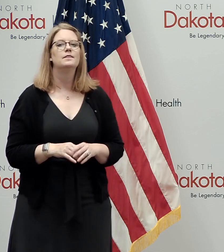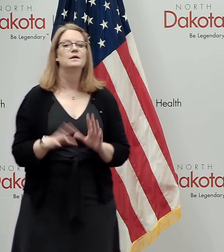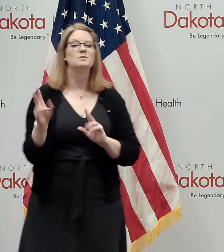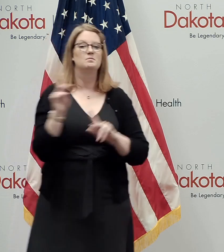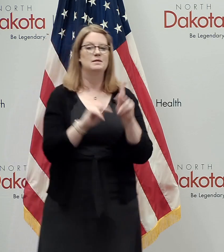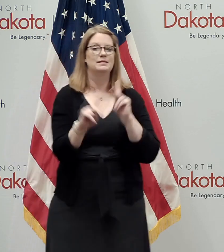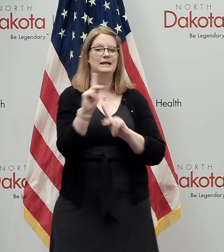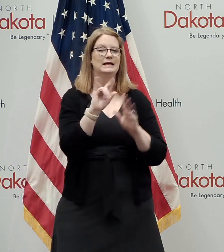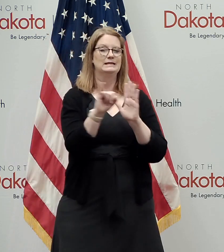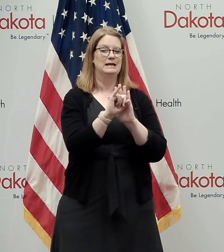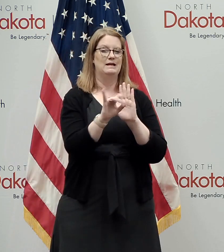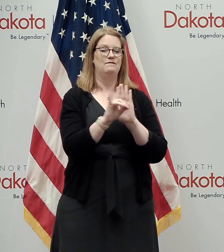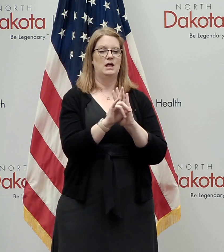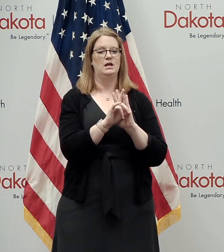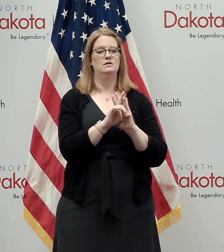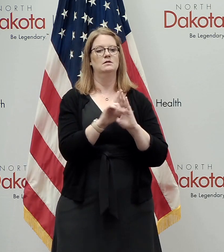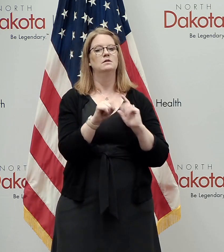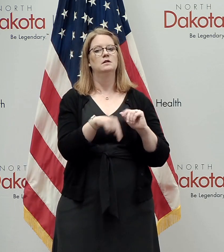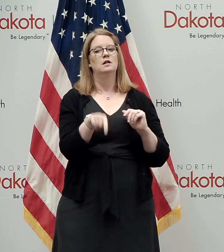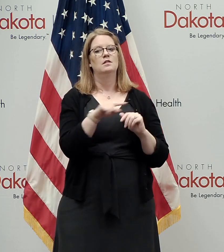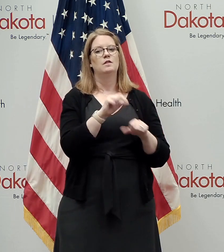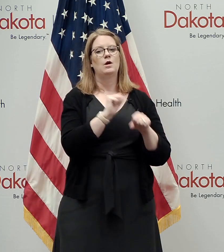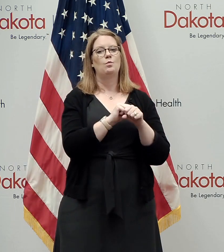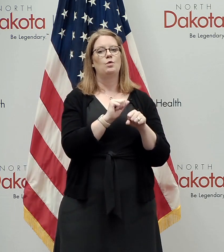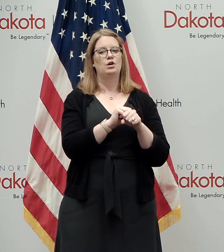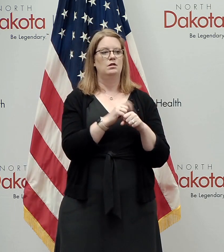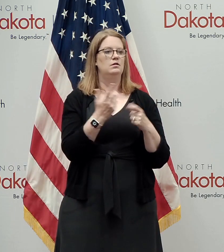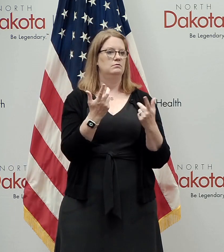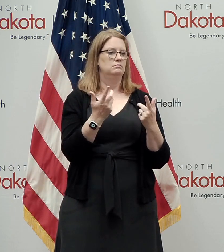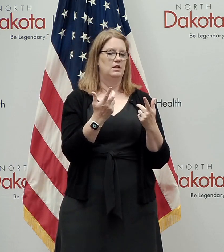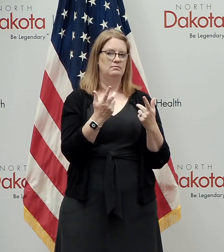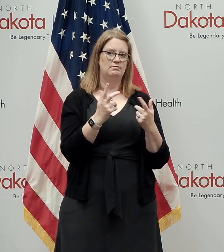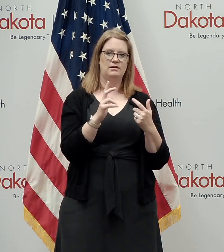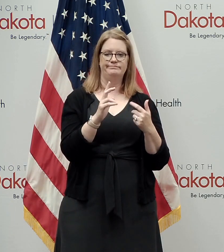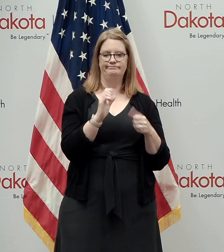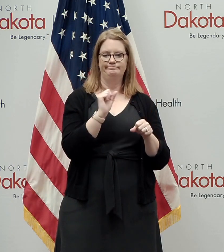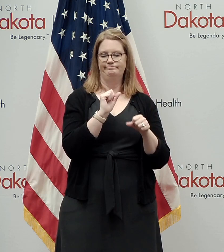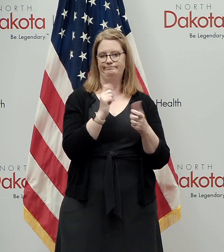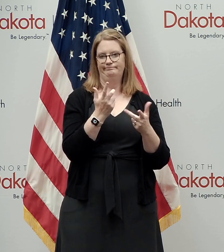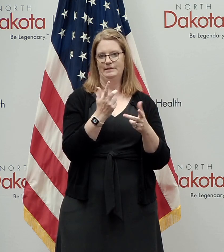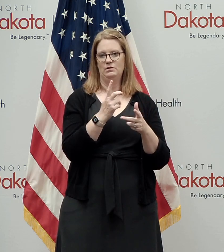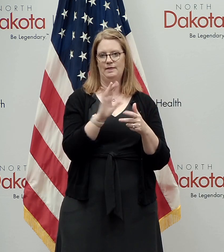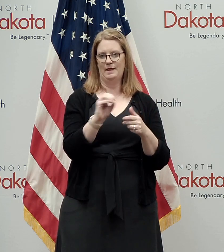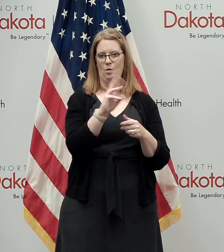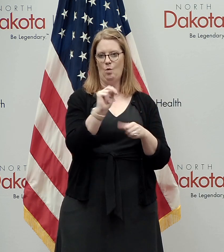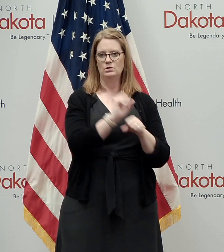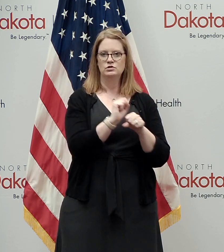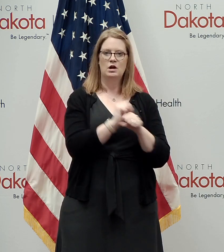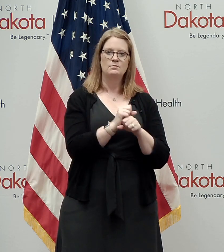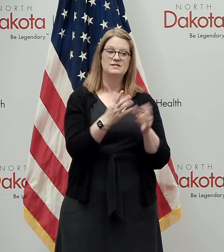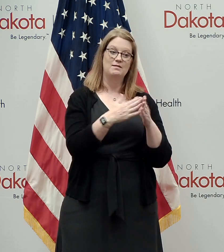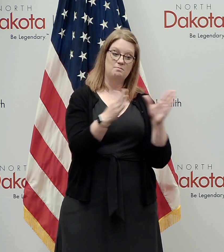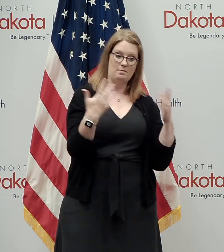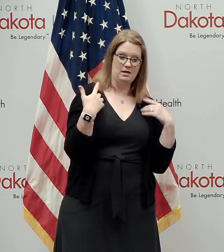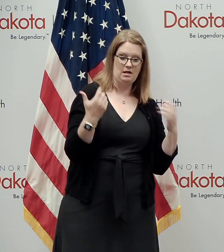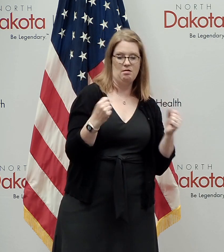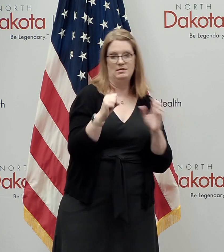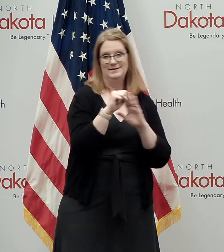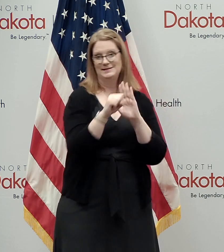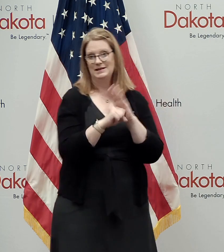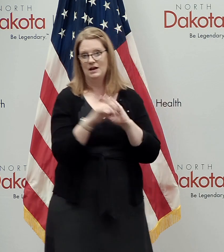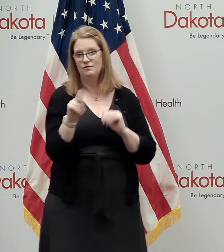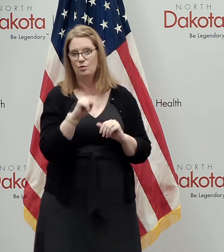on this are all working in their current capacities, whether that's in public health or the state of North Dakota or